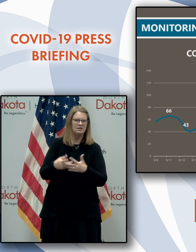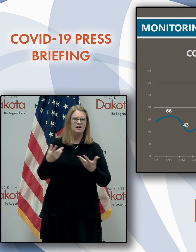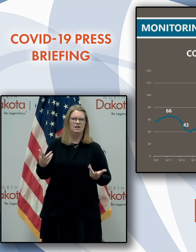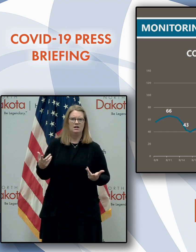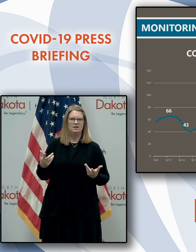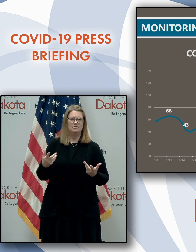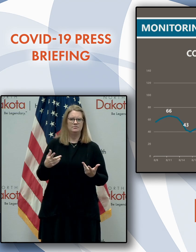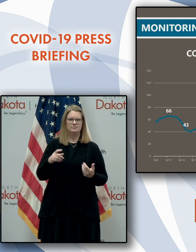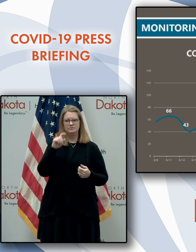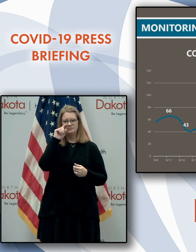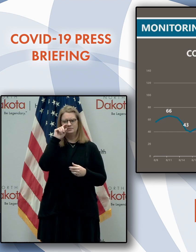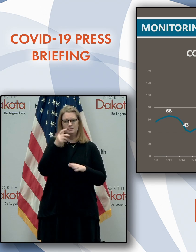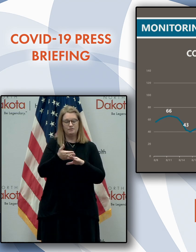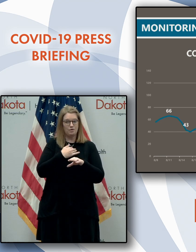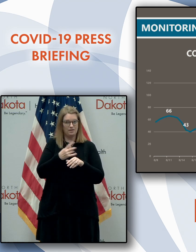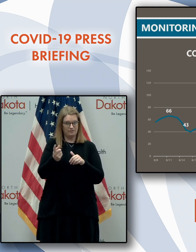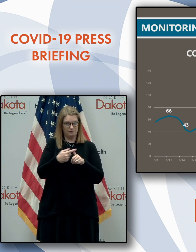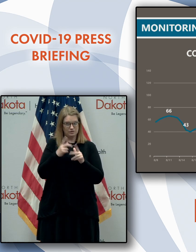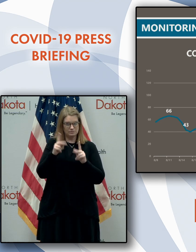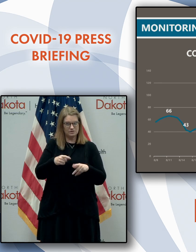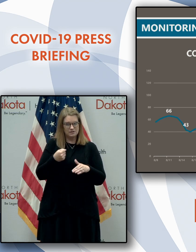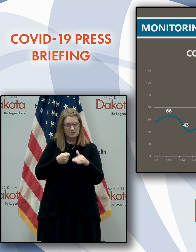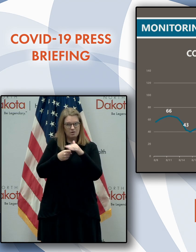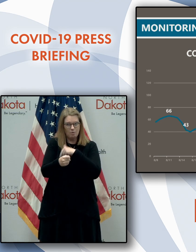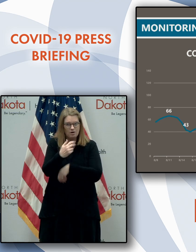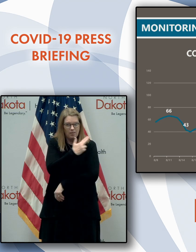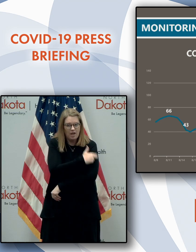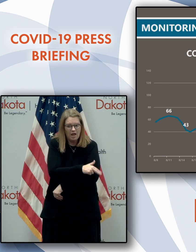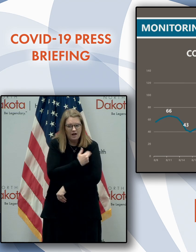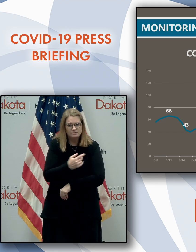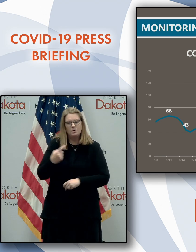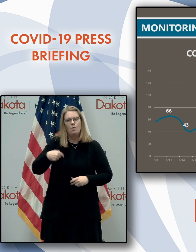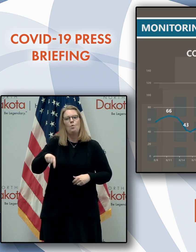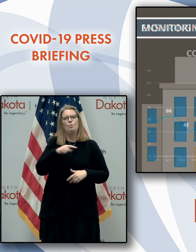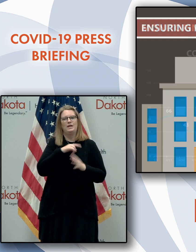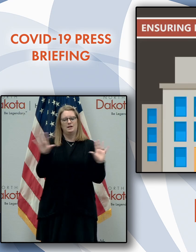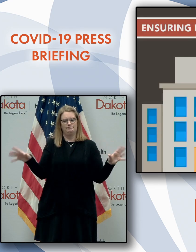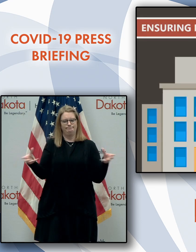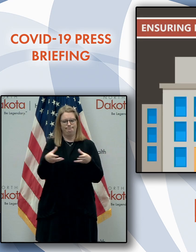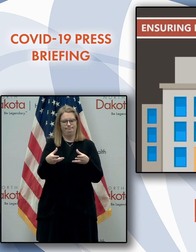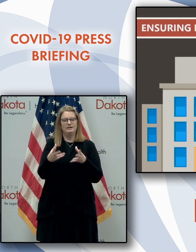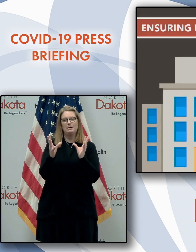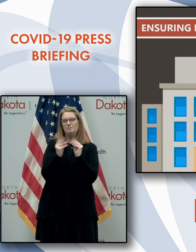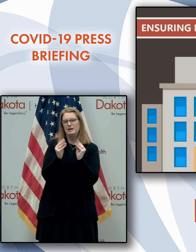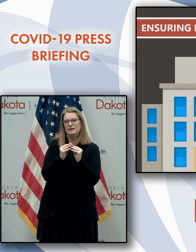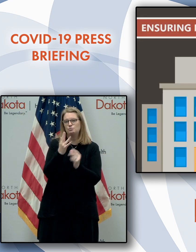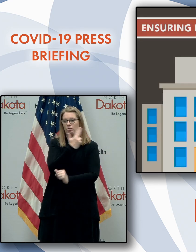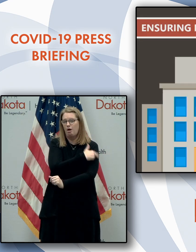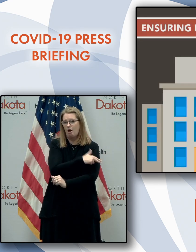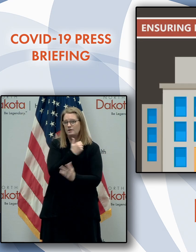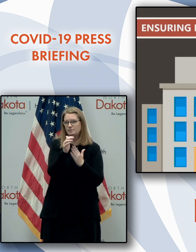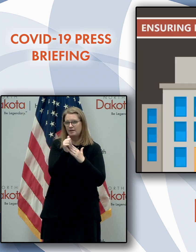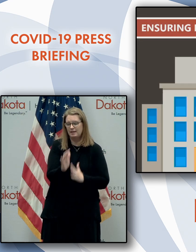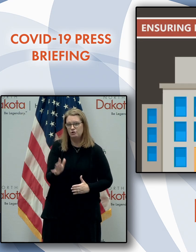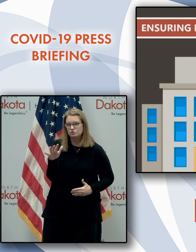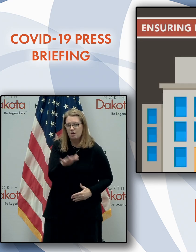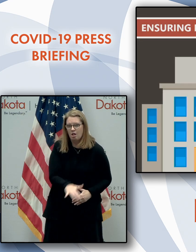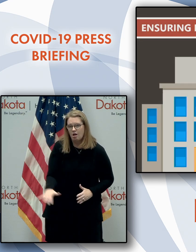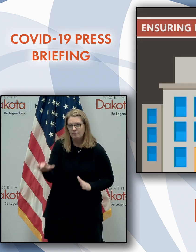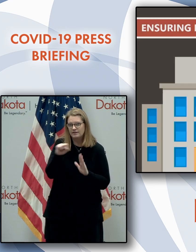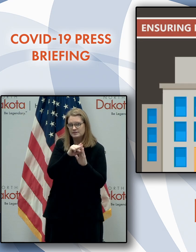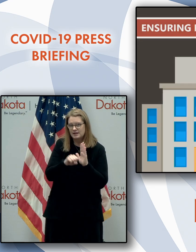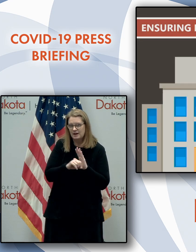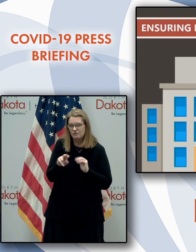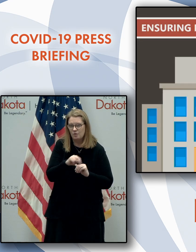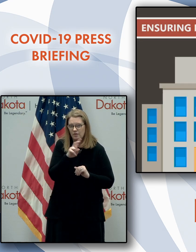had our first hospitalized case in North Dakota, we had convened meetings with the hospital leaders across the state of North Dakota,